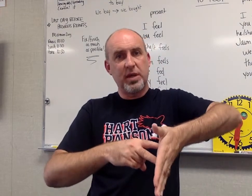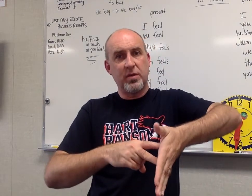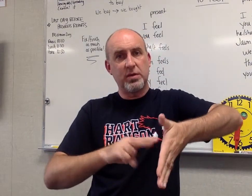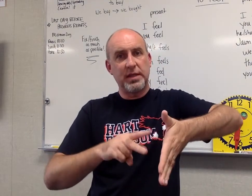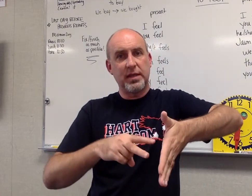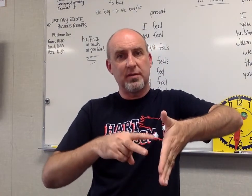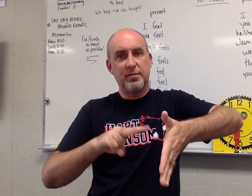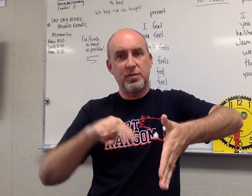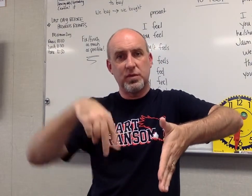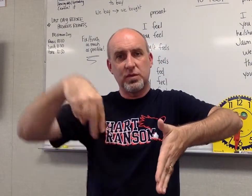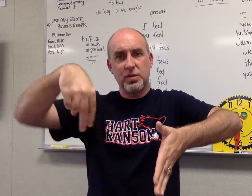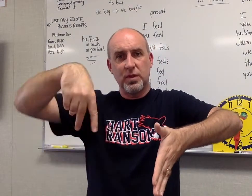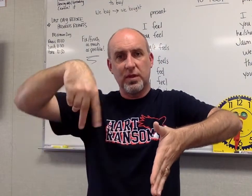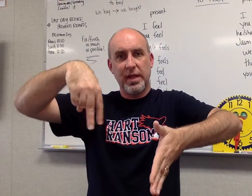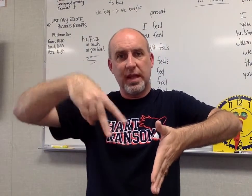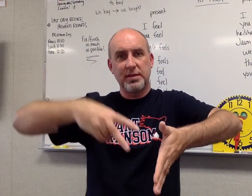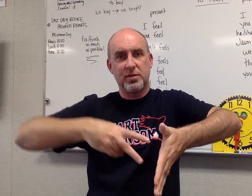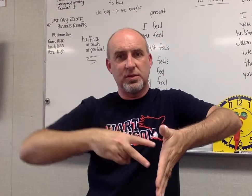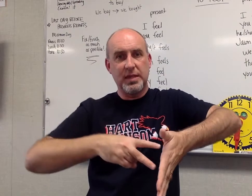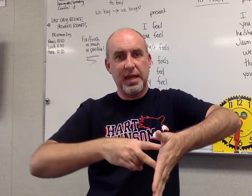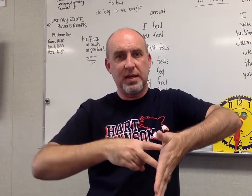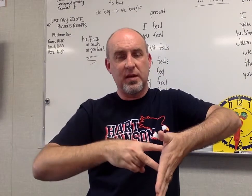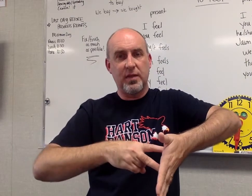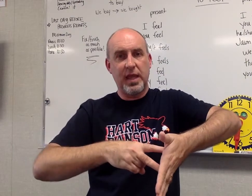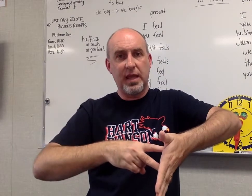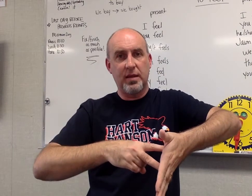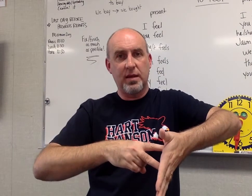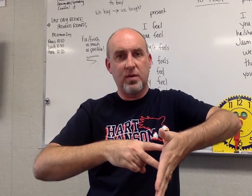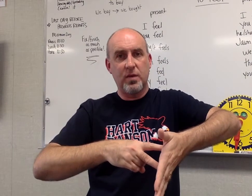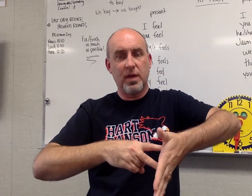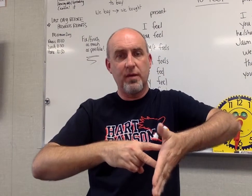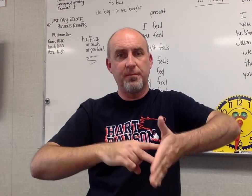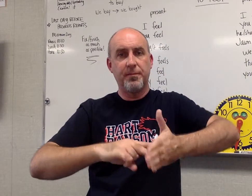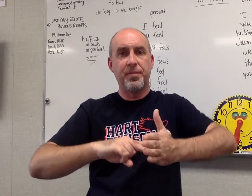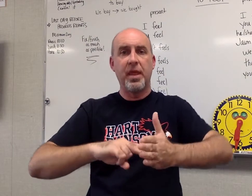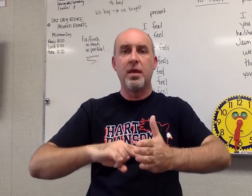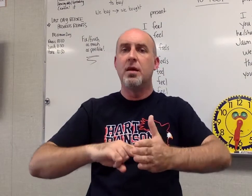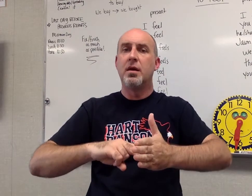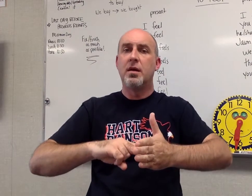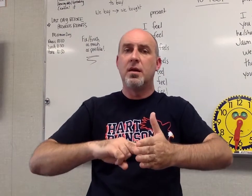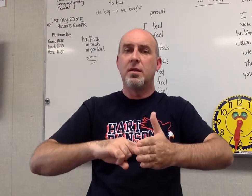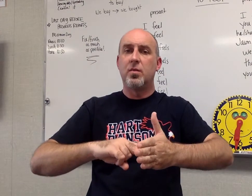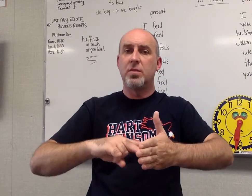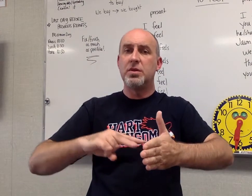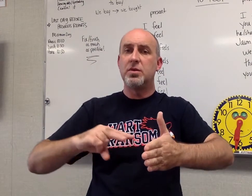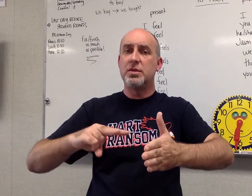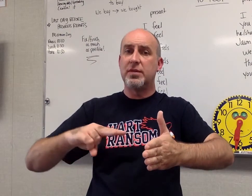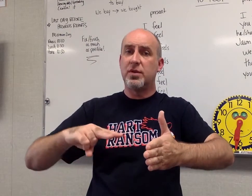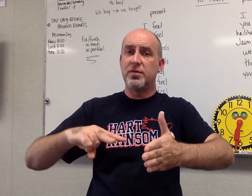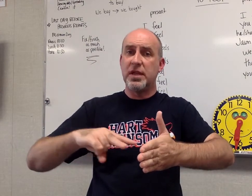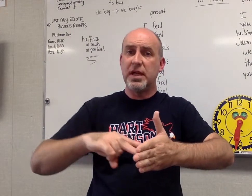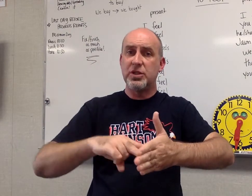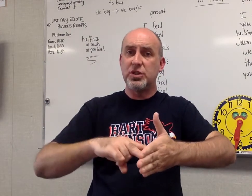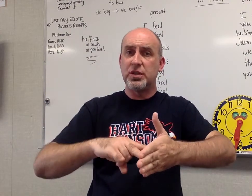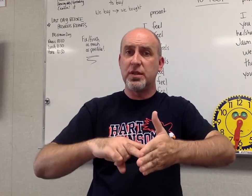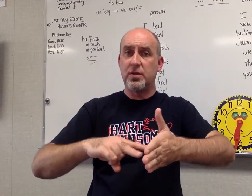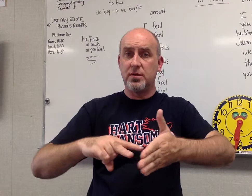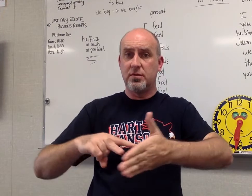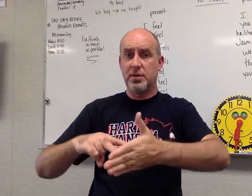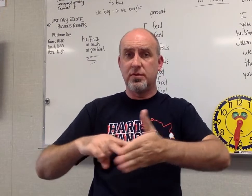better. It's like two little legs that are standing on the hand now, okay? And what I'm going to do is after I've touched here, after